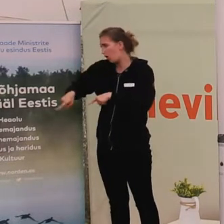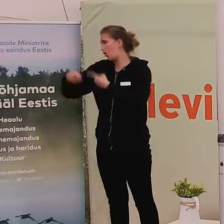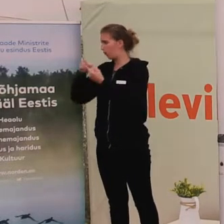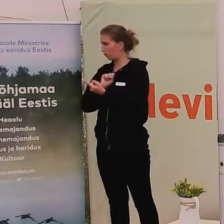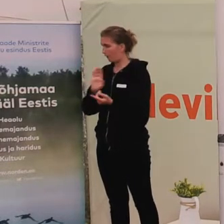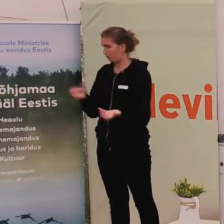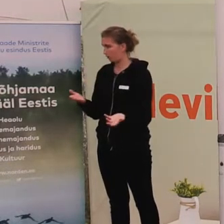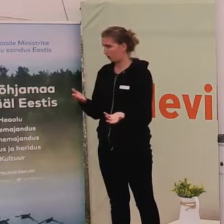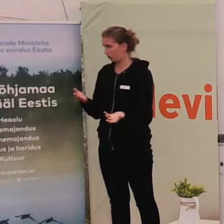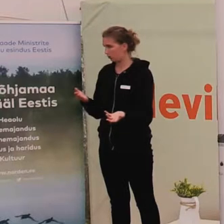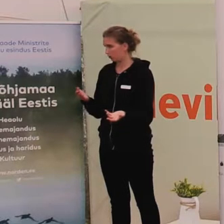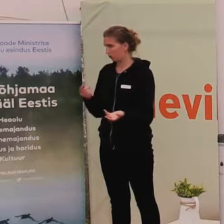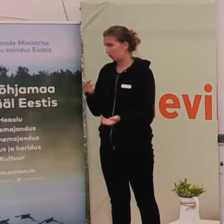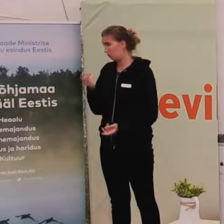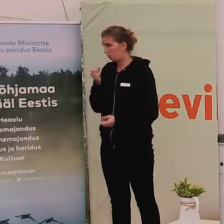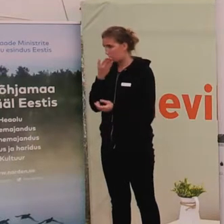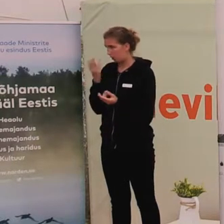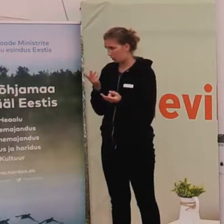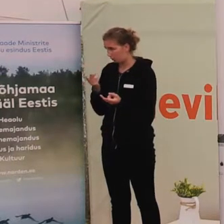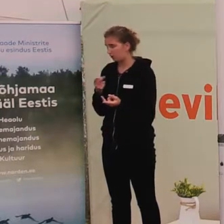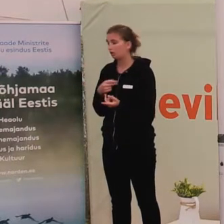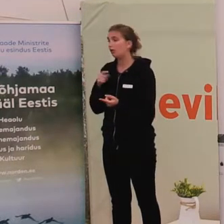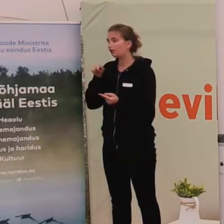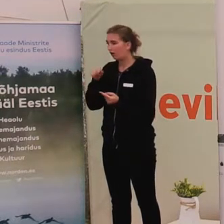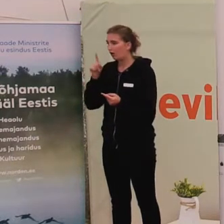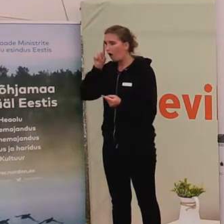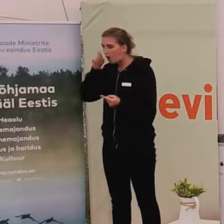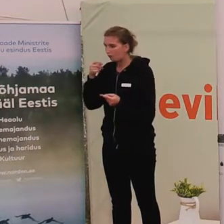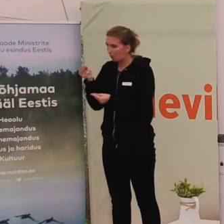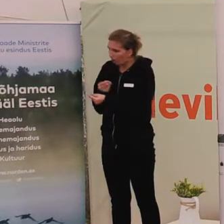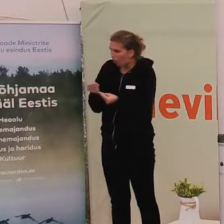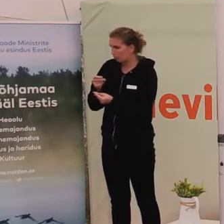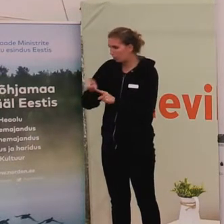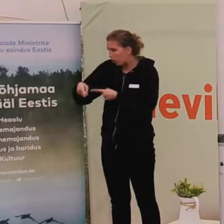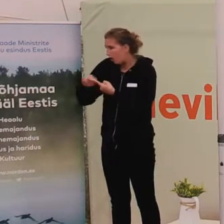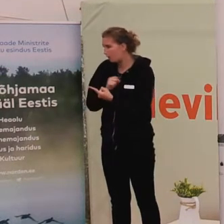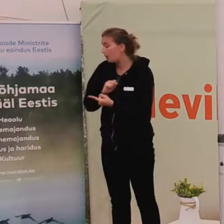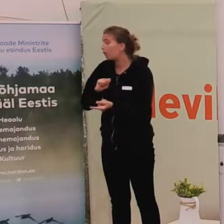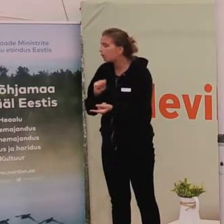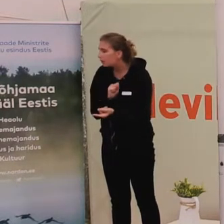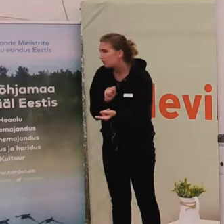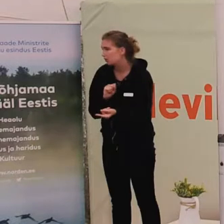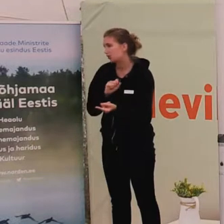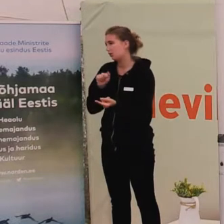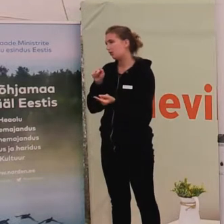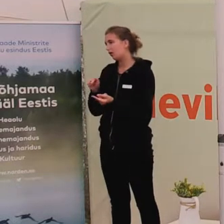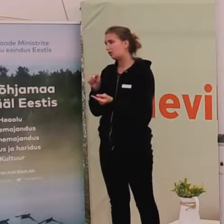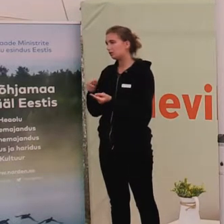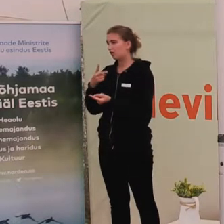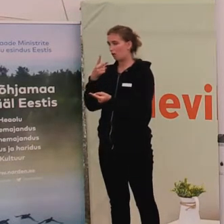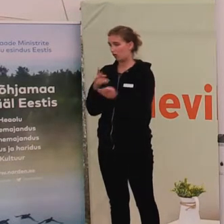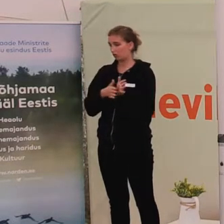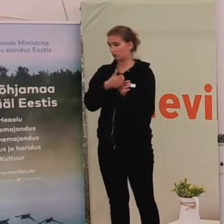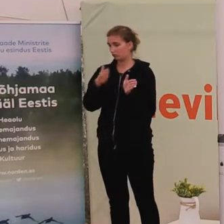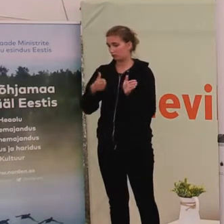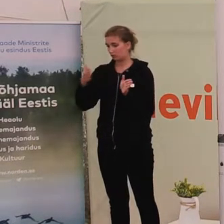doesn't have to grow. It's not like that. And the reason why we think that the economy has to grow is that in the few short periods where the